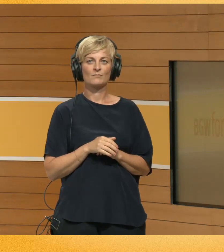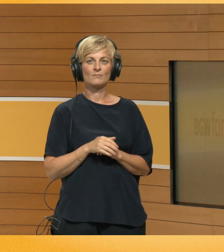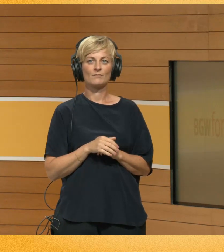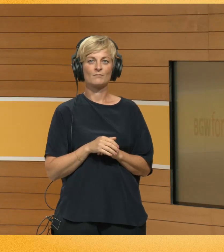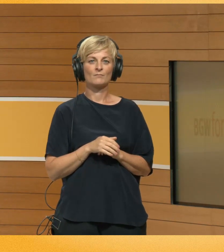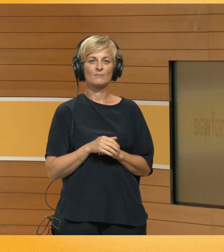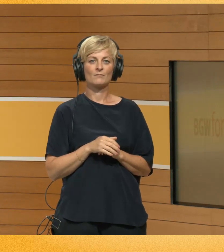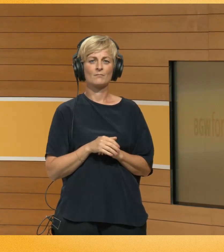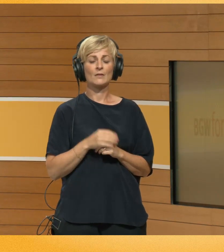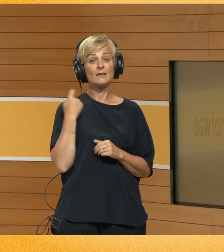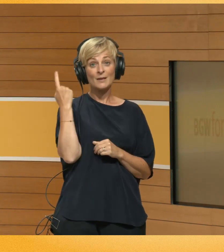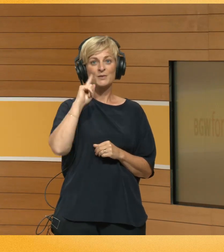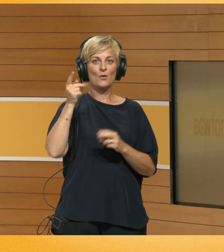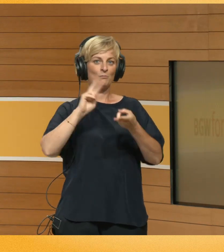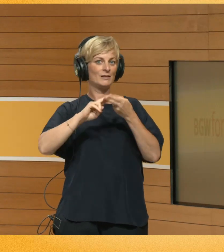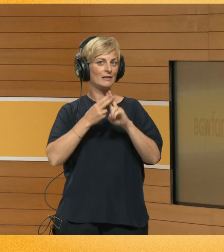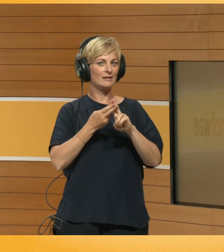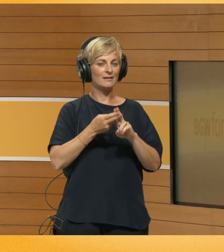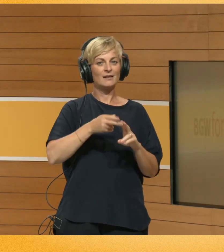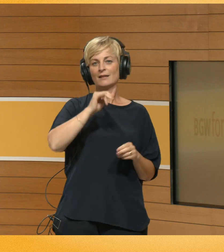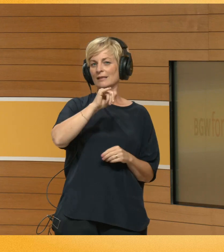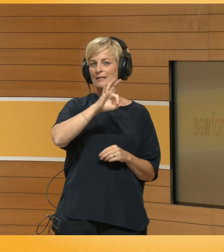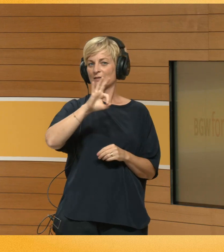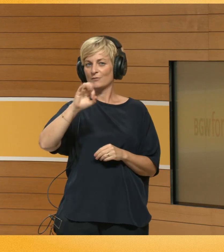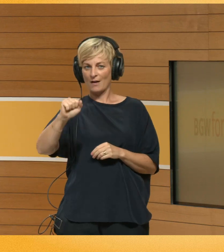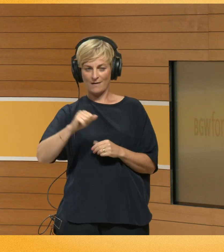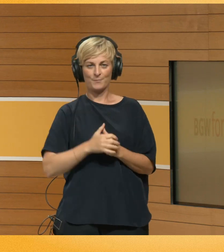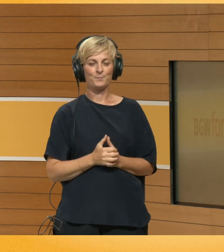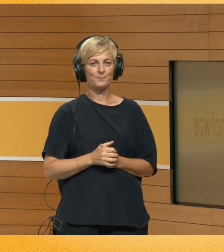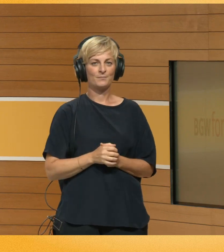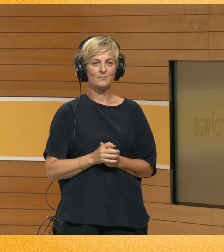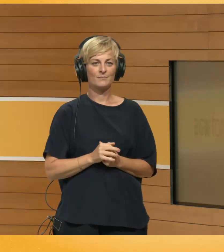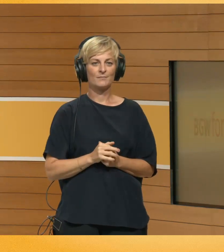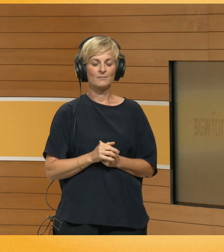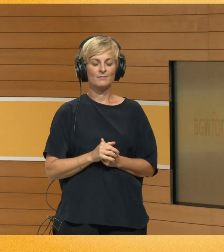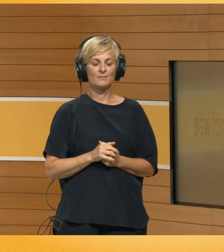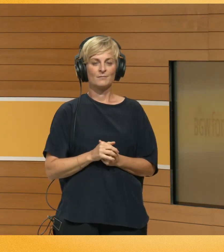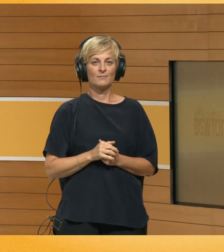in occupational health, and she will give us an insight into that work today. Welcome.